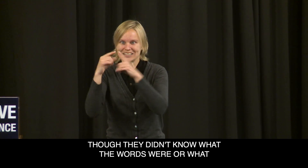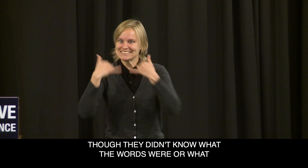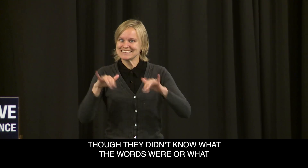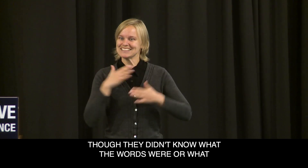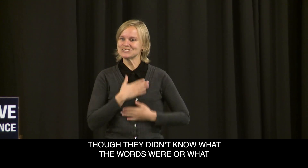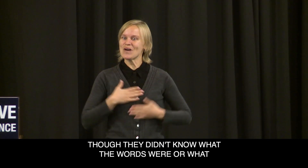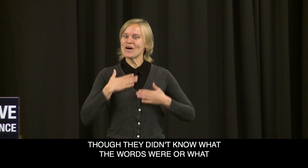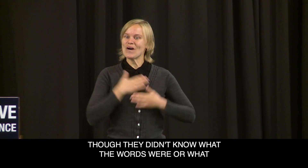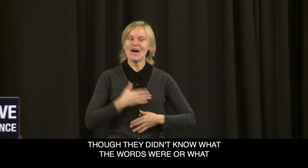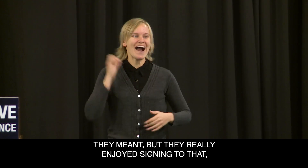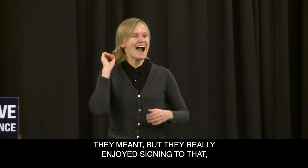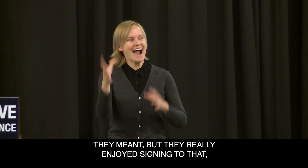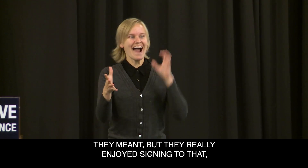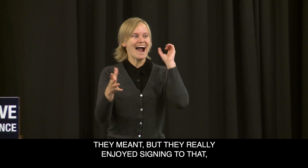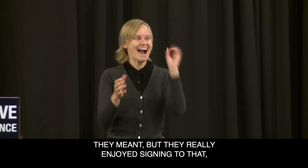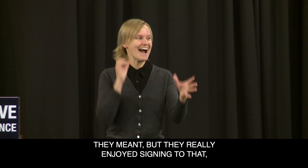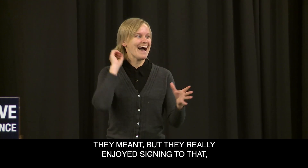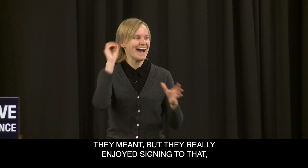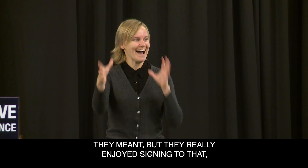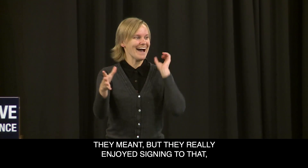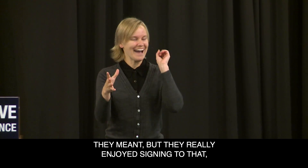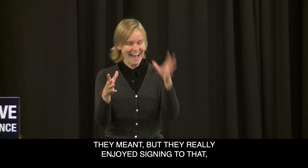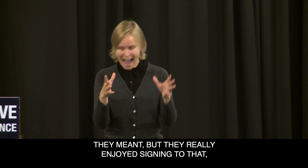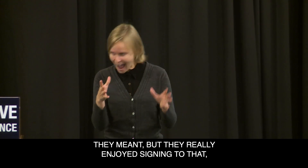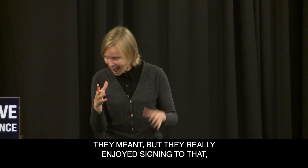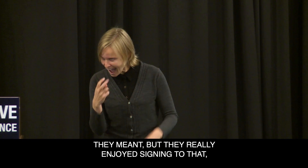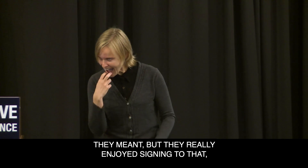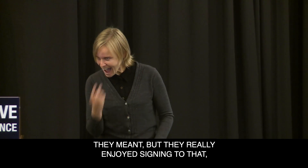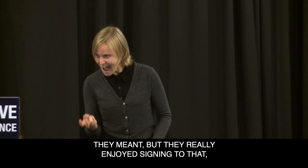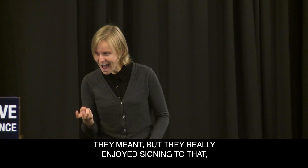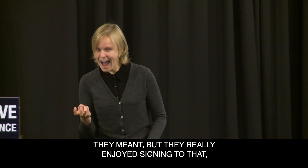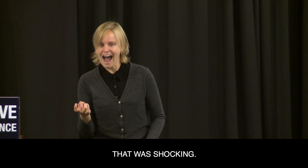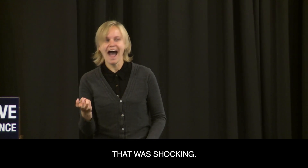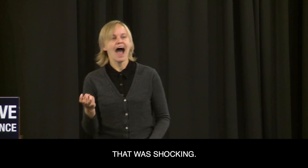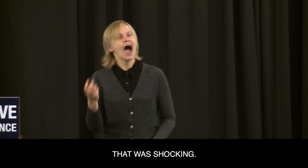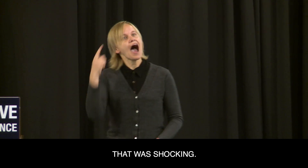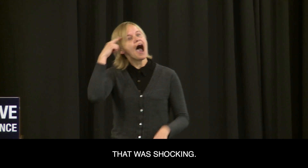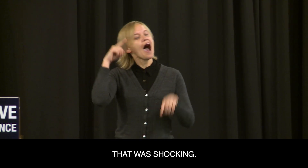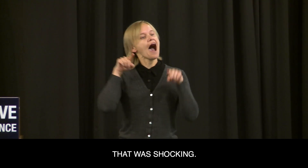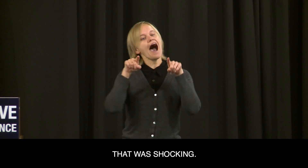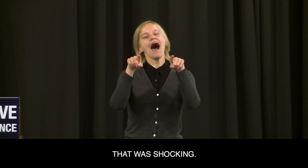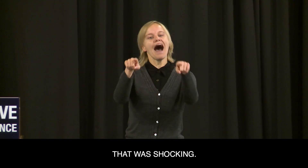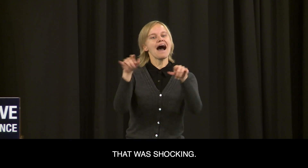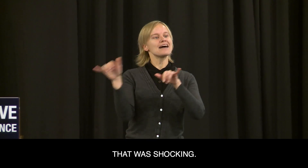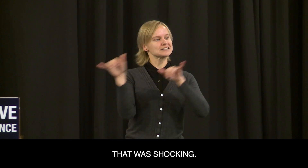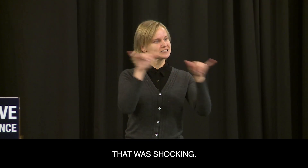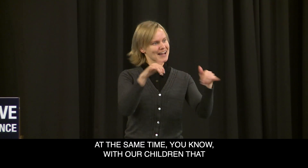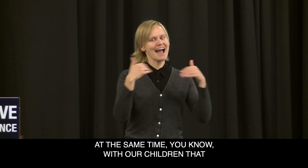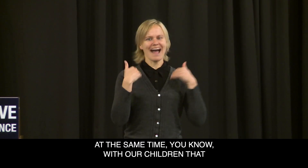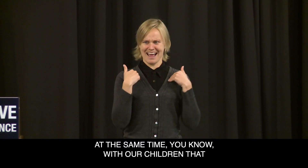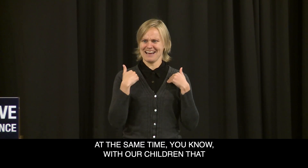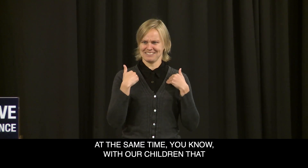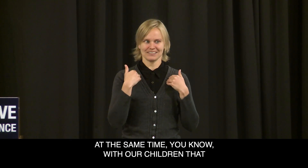the words were or what they meant, but they really enjoyed signing to that. So that was shocking. And in the same